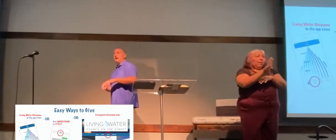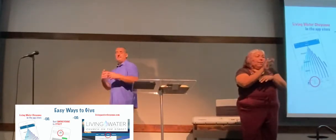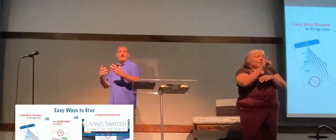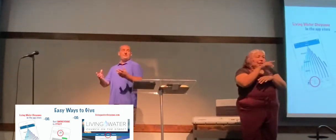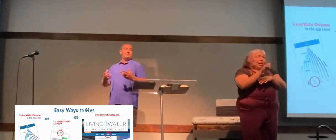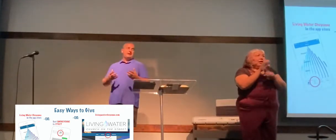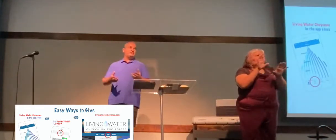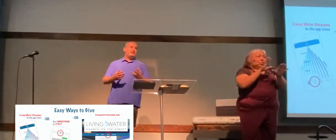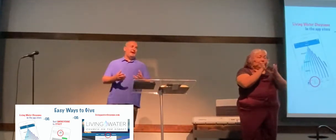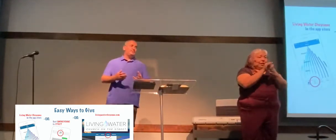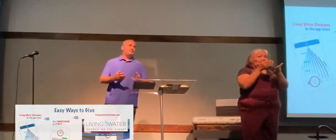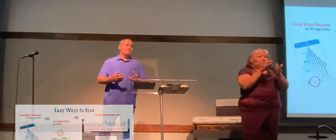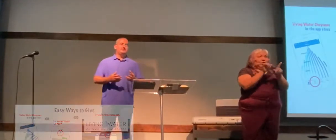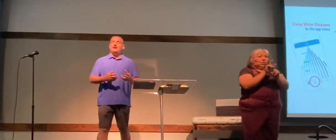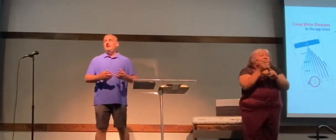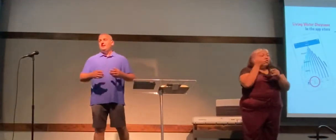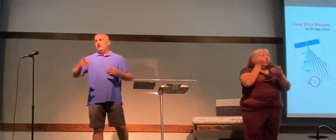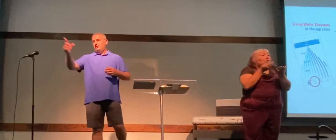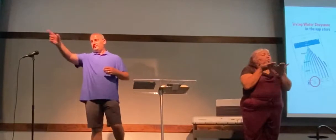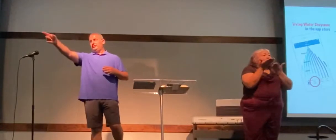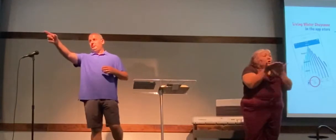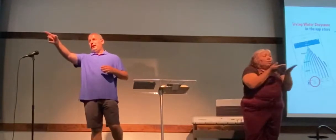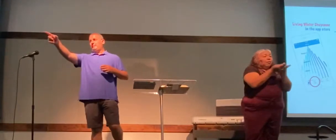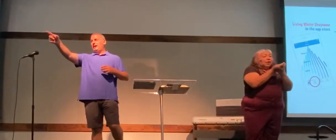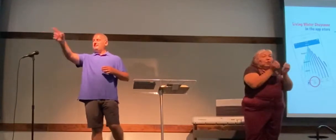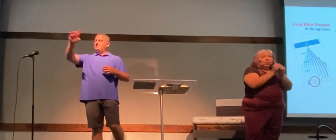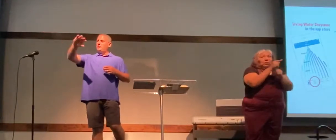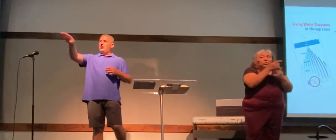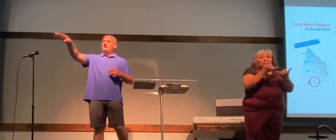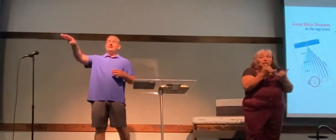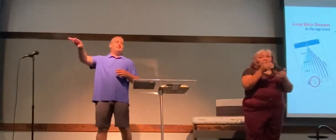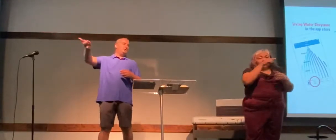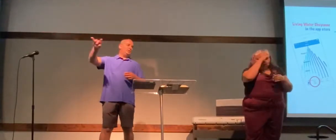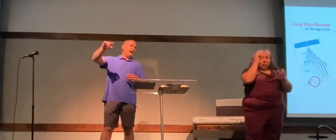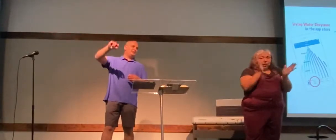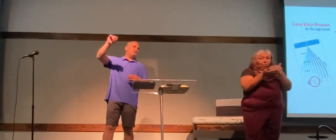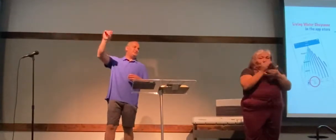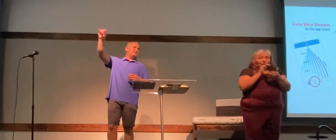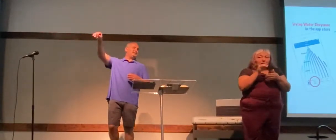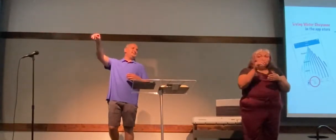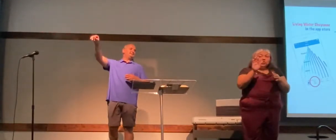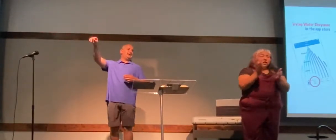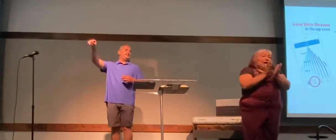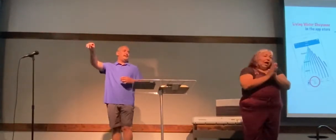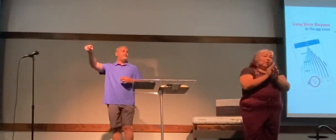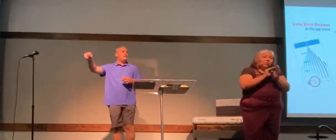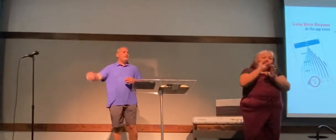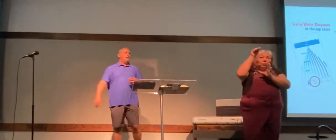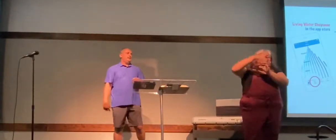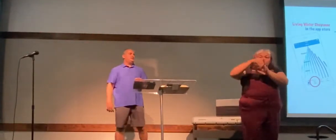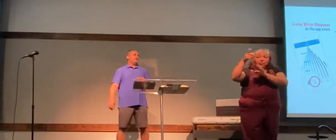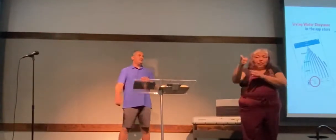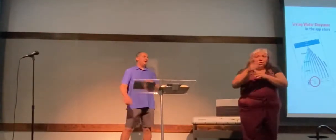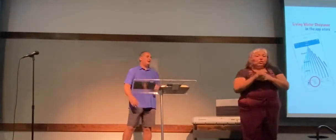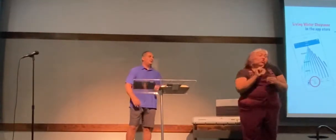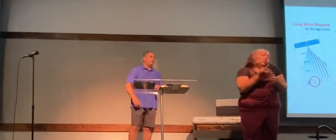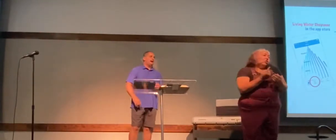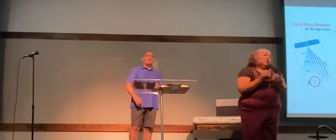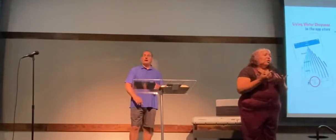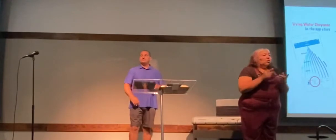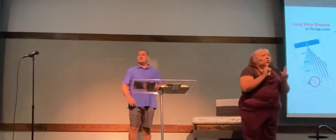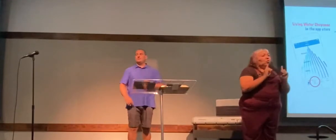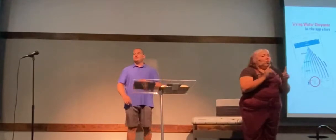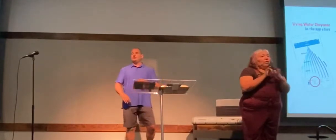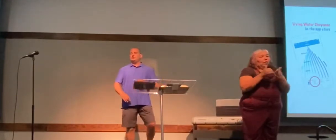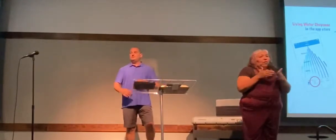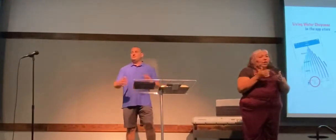way as well. If you brought your tithe with you today, there's a little black box as you're walking out the door. We ask you to stick it inside of there and just go that